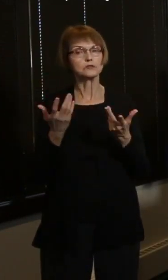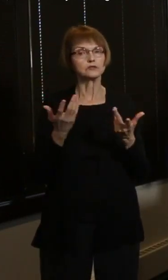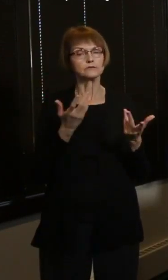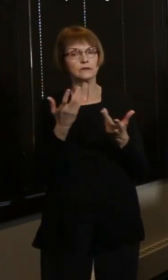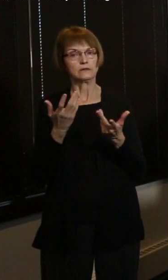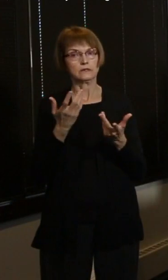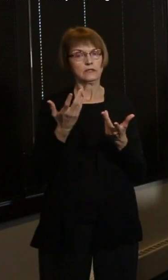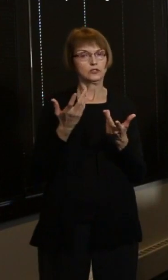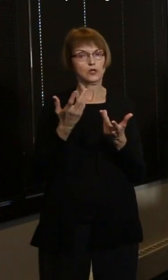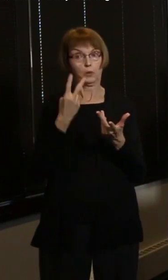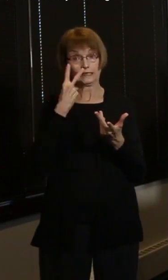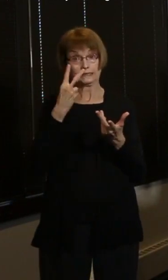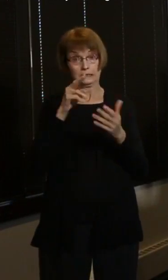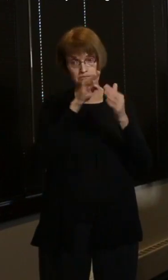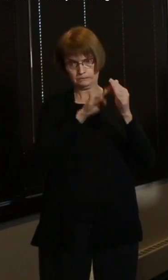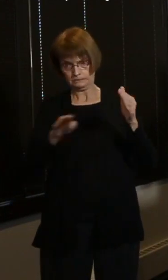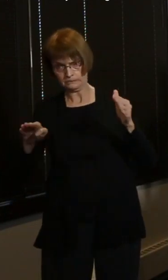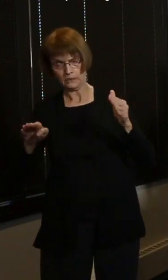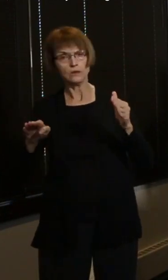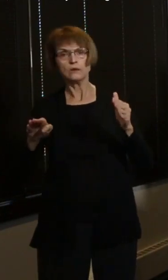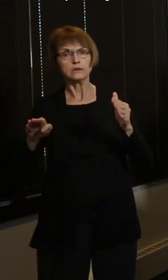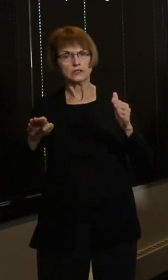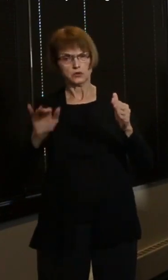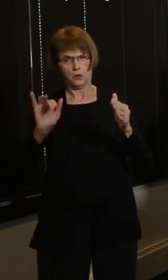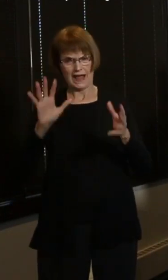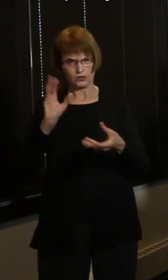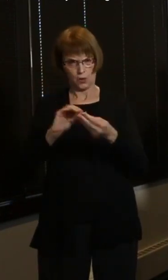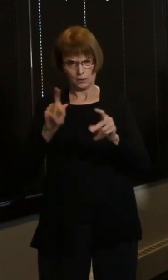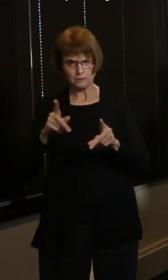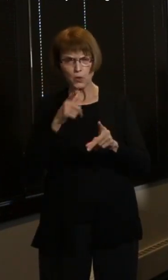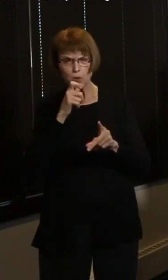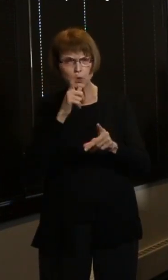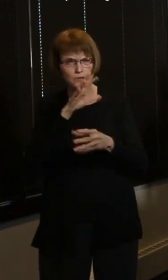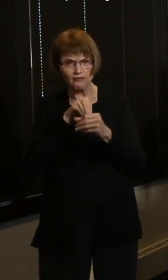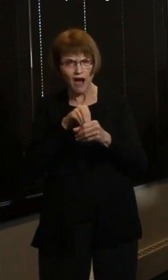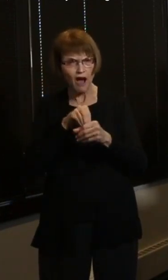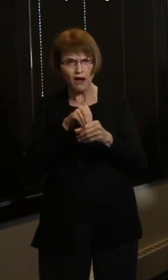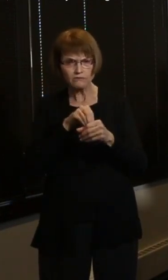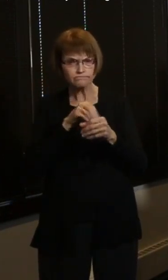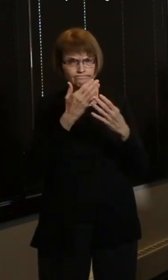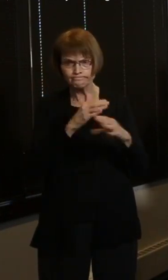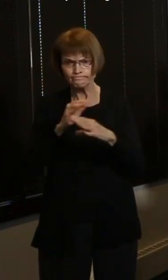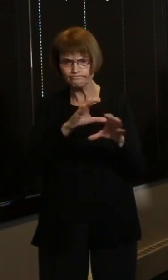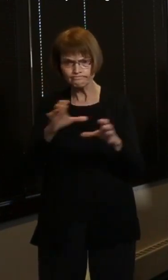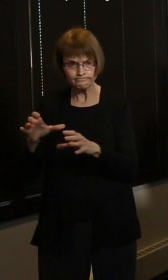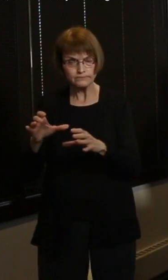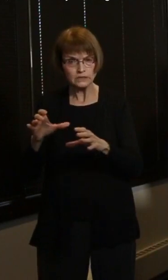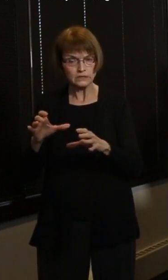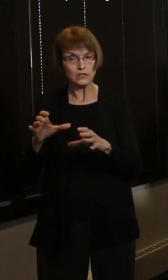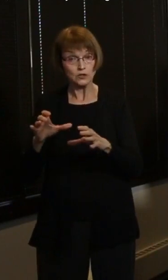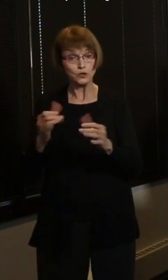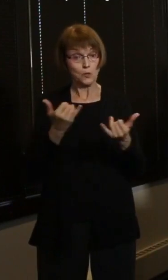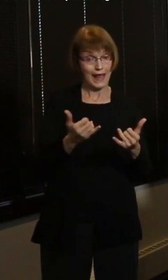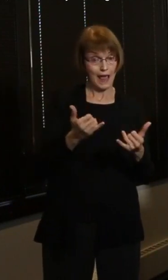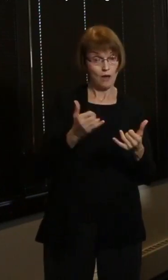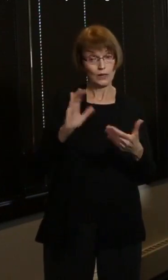plateauing, who makes up that total is a little bit different than where we were 3 and 4 months